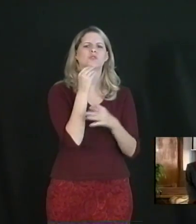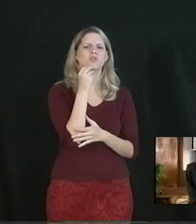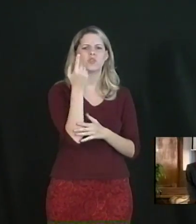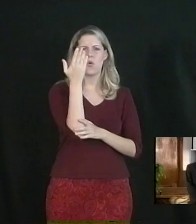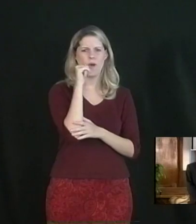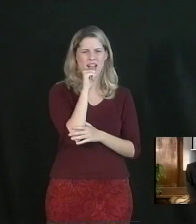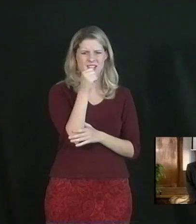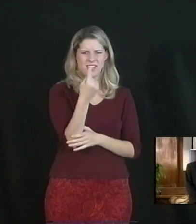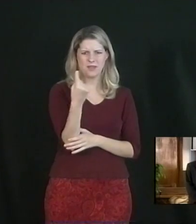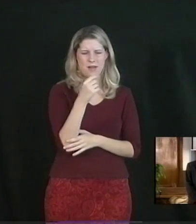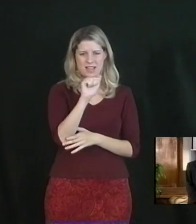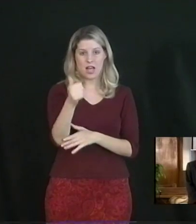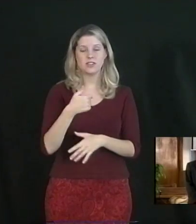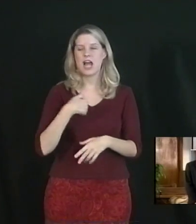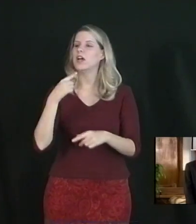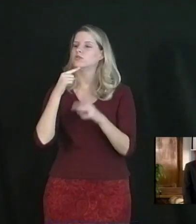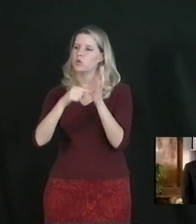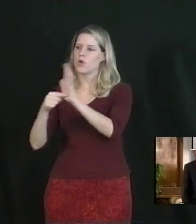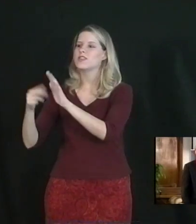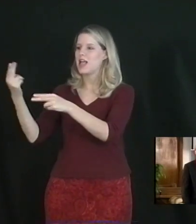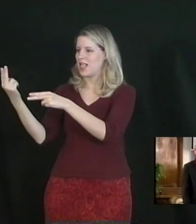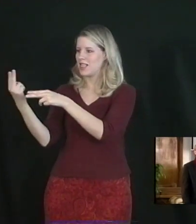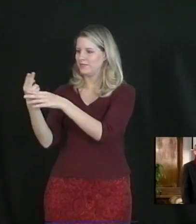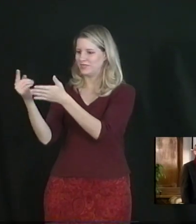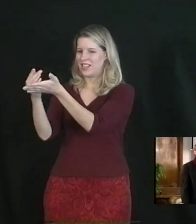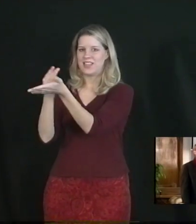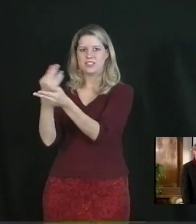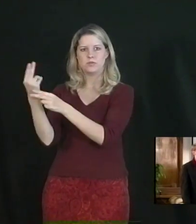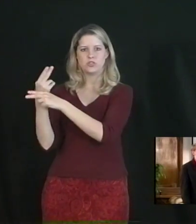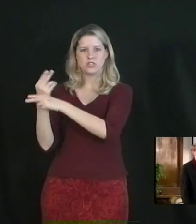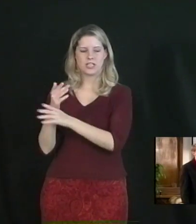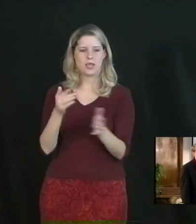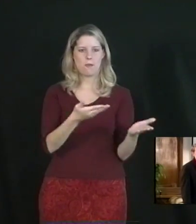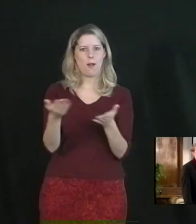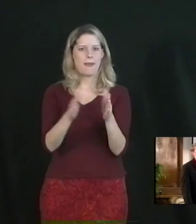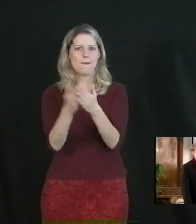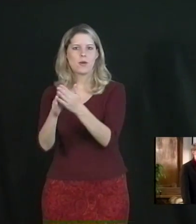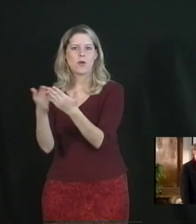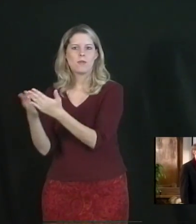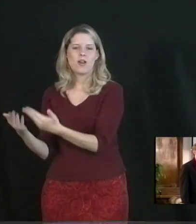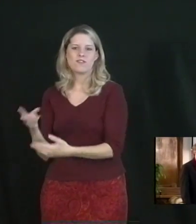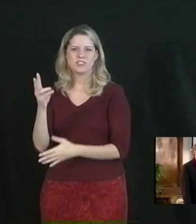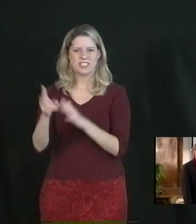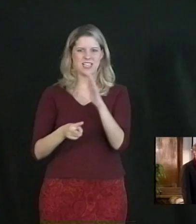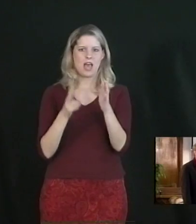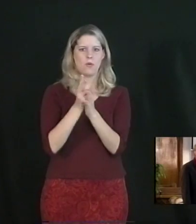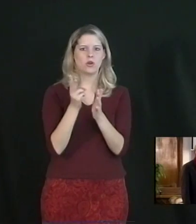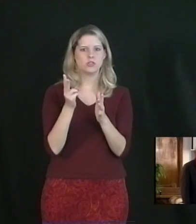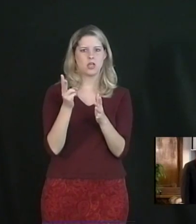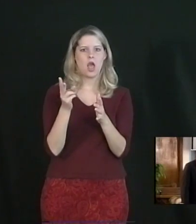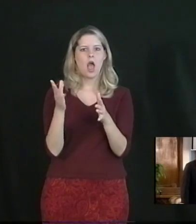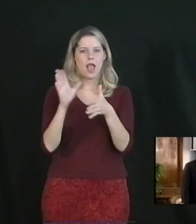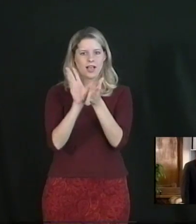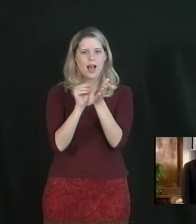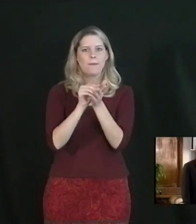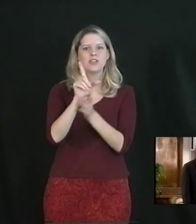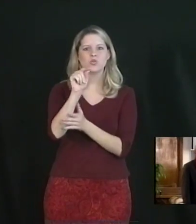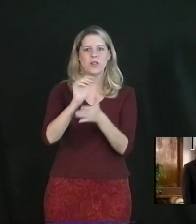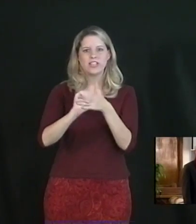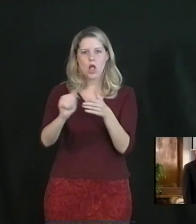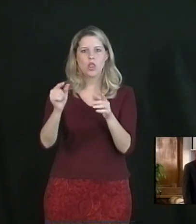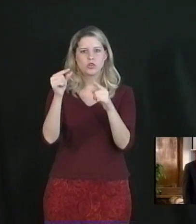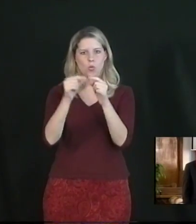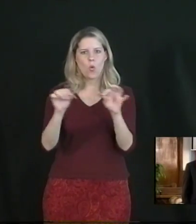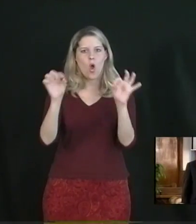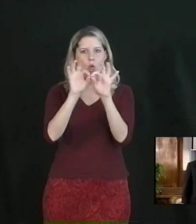He said, oh, I'll show you the list he was using. He brought me book after book after book. For 6 hours, I copied $20 worth of pages, 10 cents at a time, out